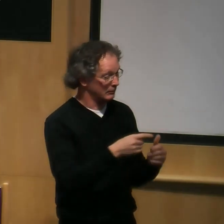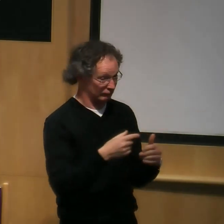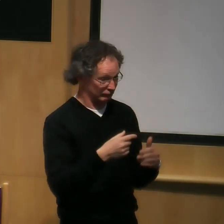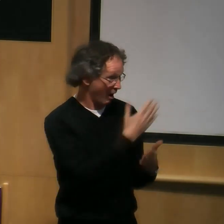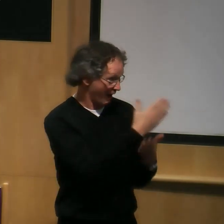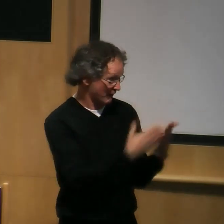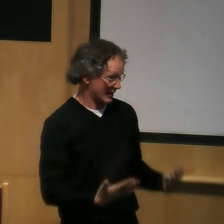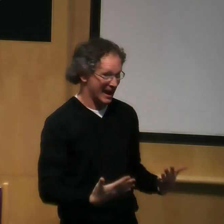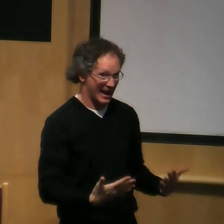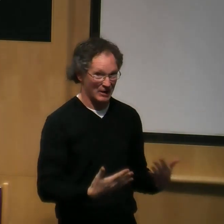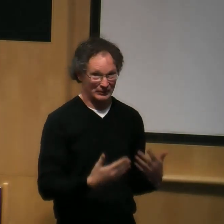ask her.